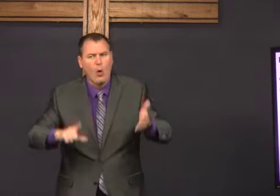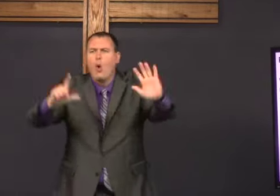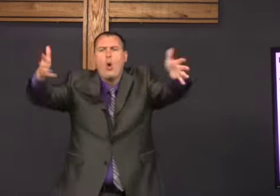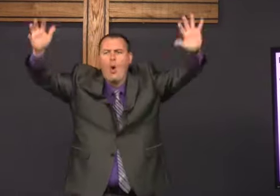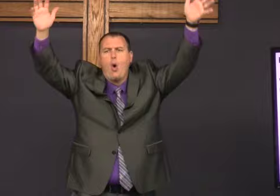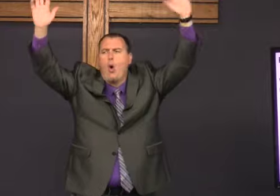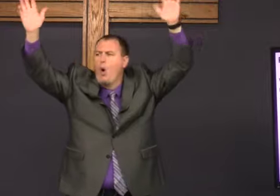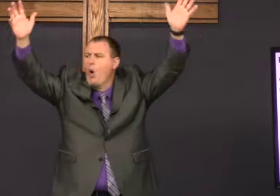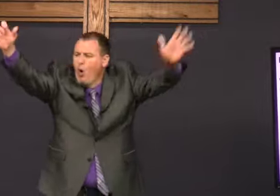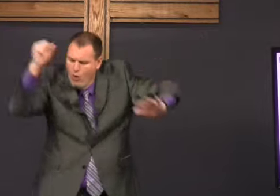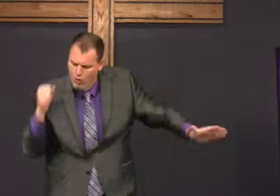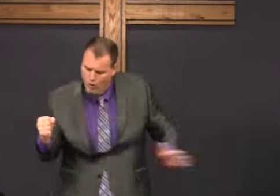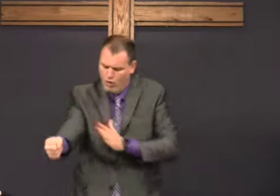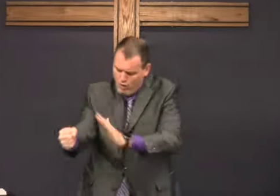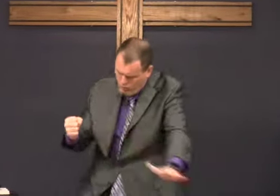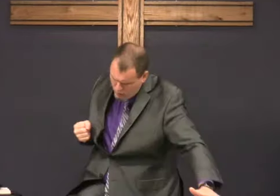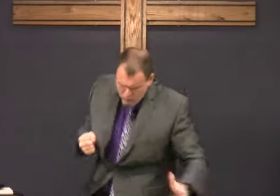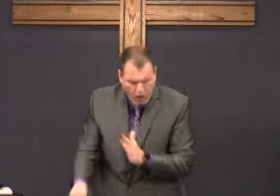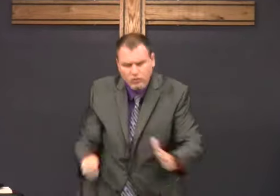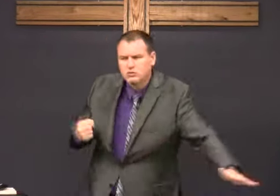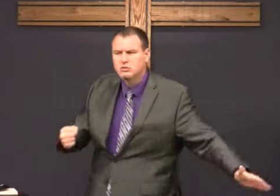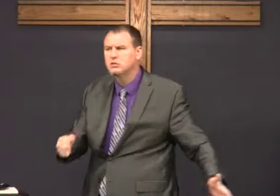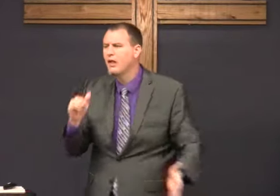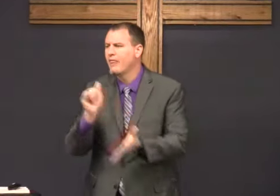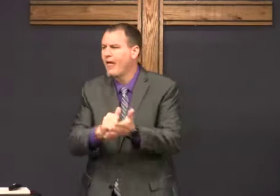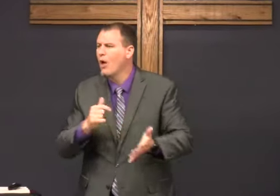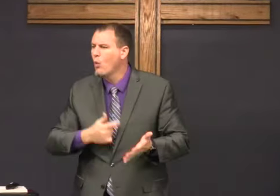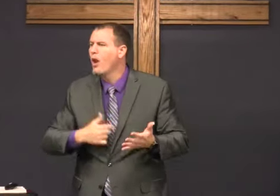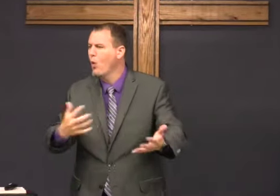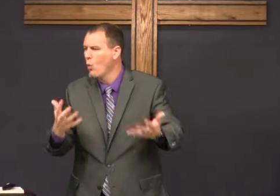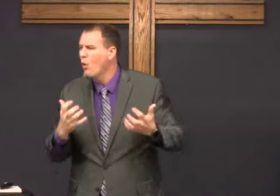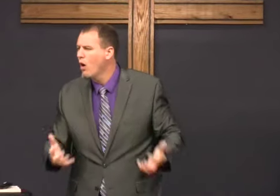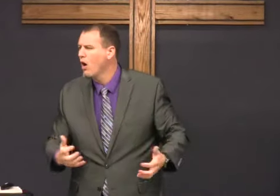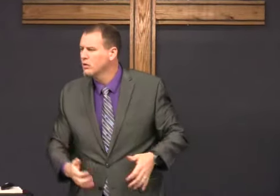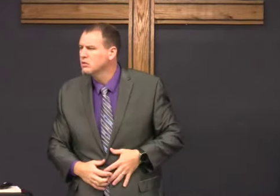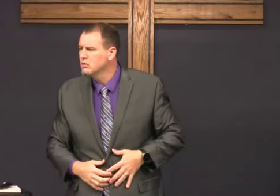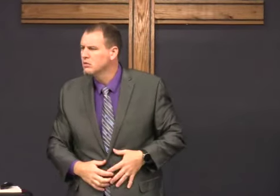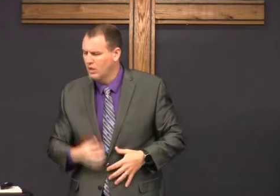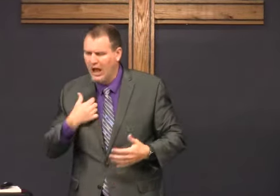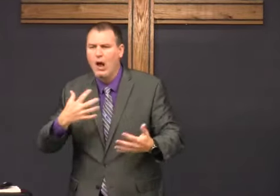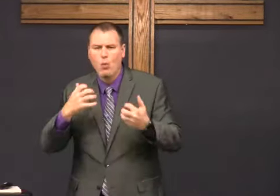of the Lord. And that's wonderful. Hooray! That's what we want.